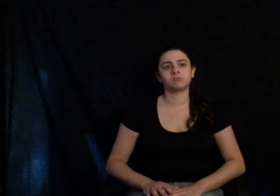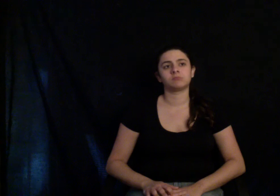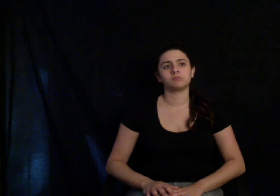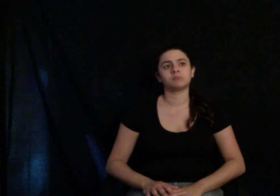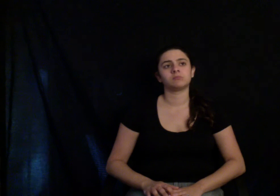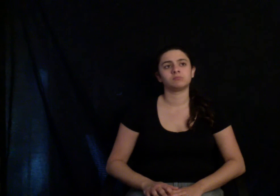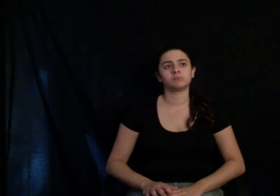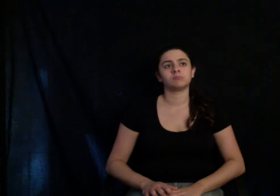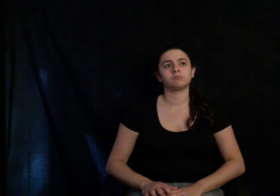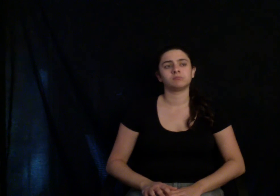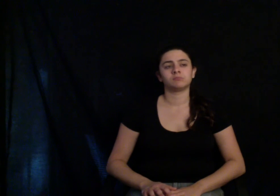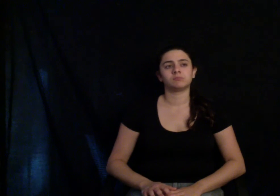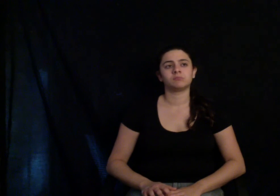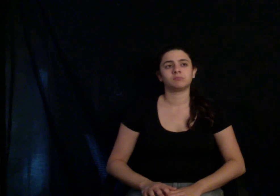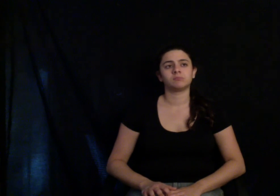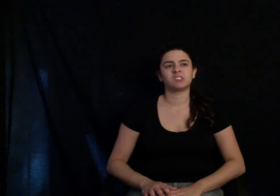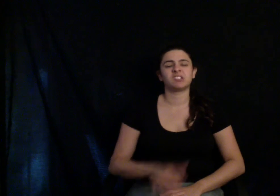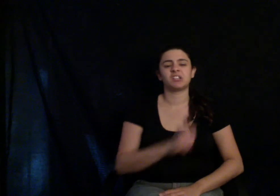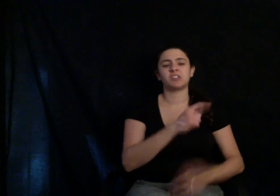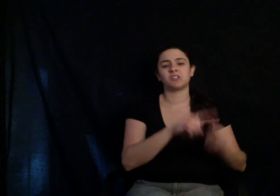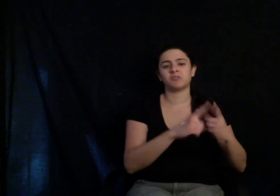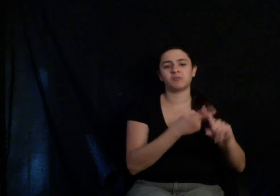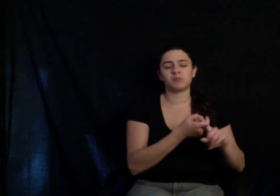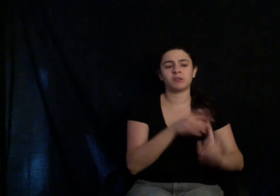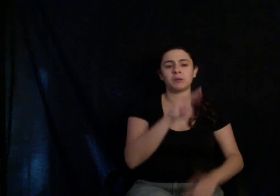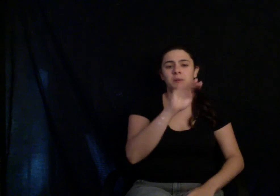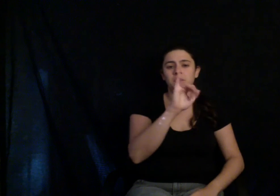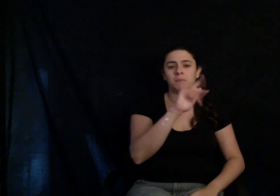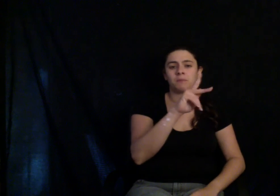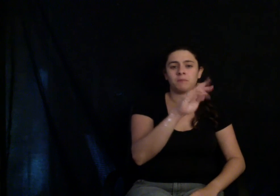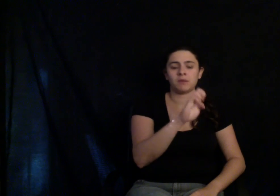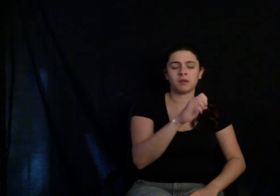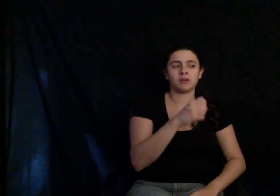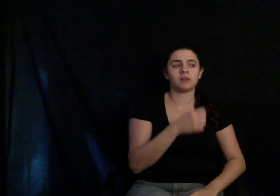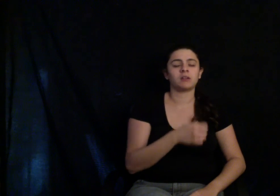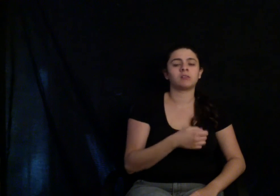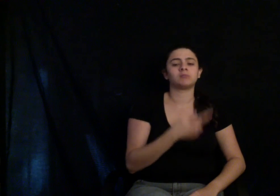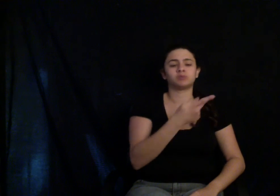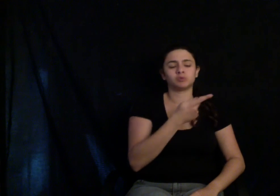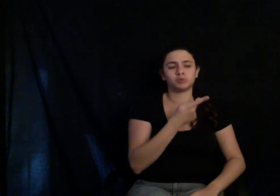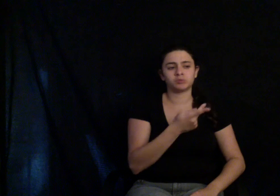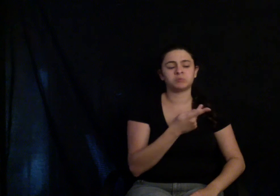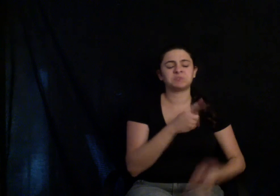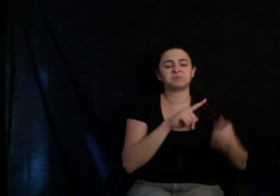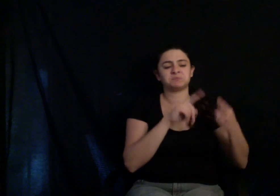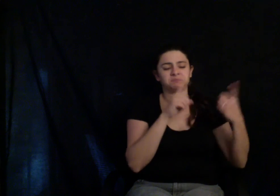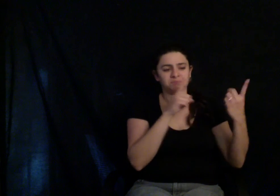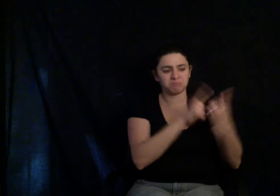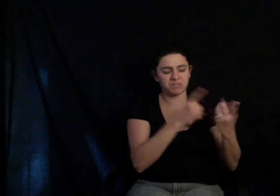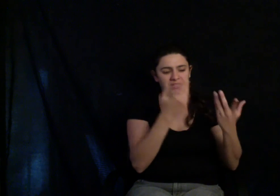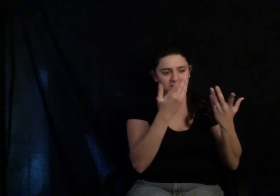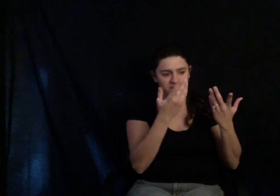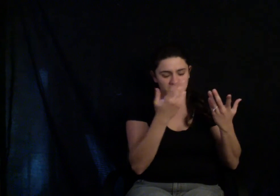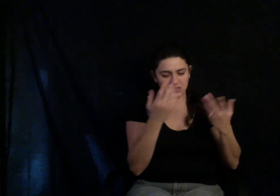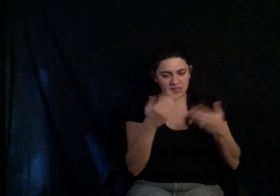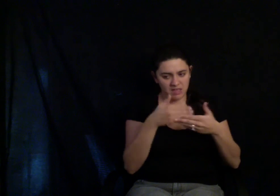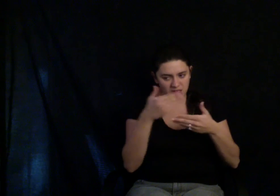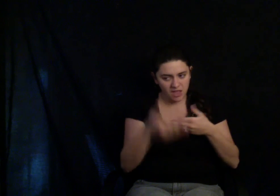during this situation. He's a mod of Breaking Bad as well. And so I think it was announced there, and I knew about